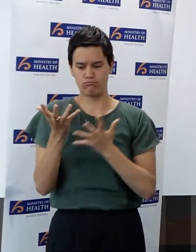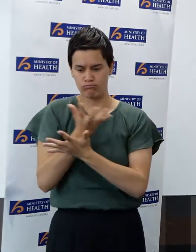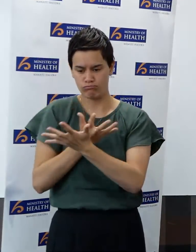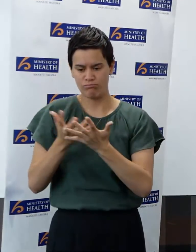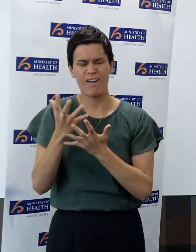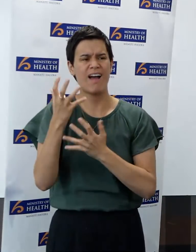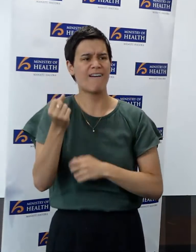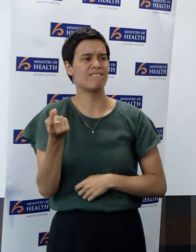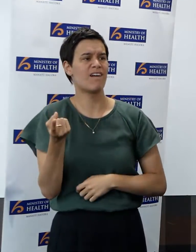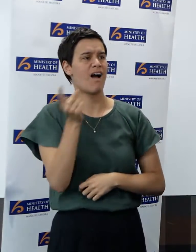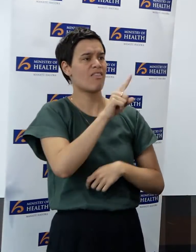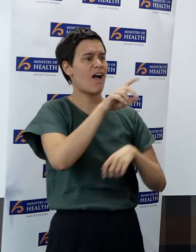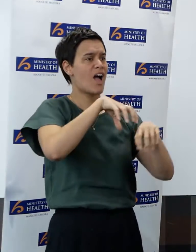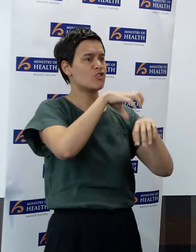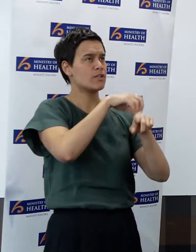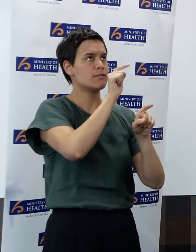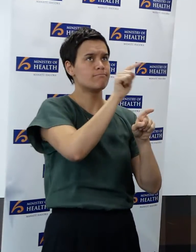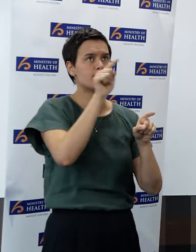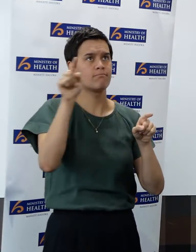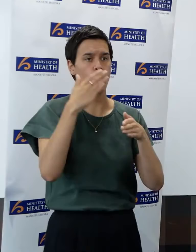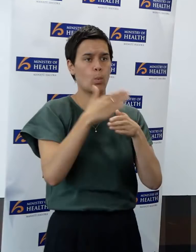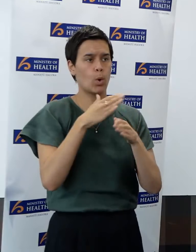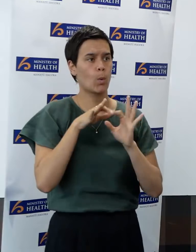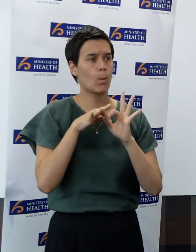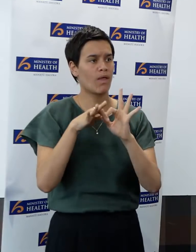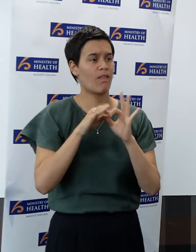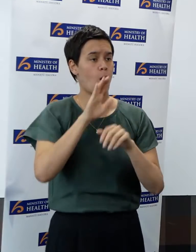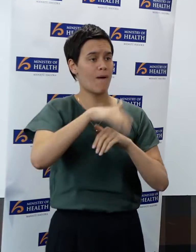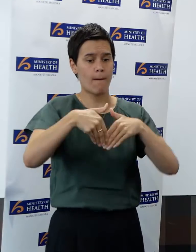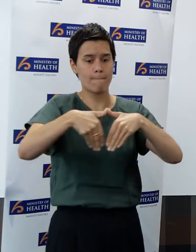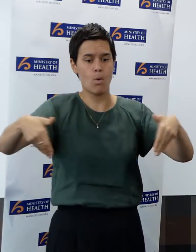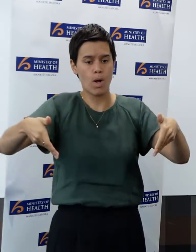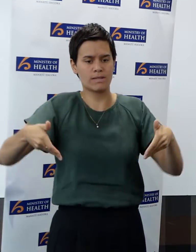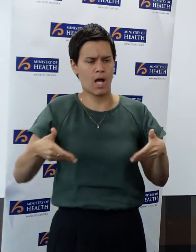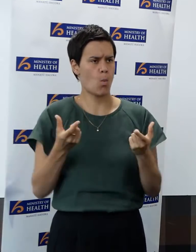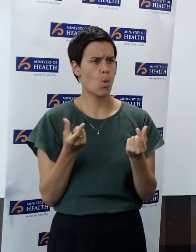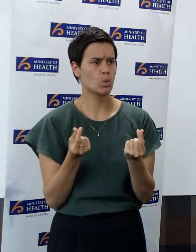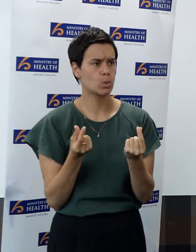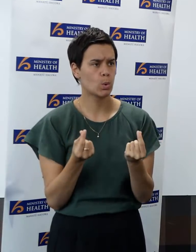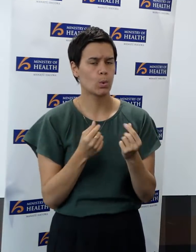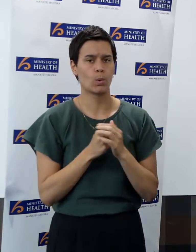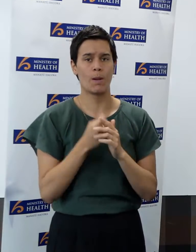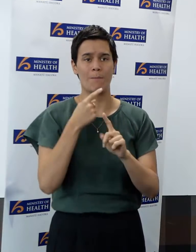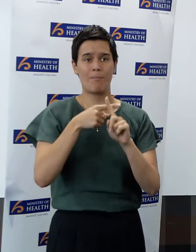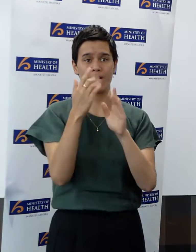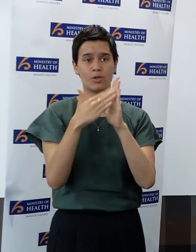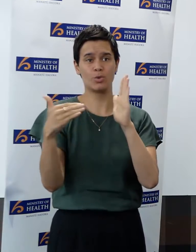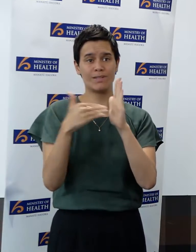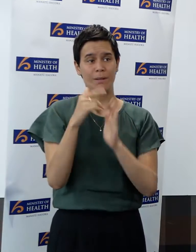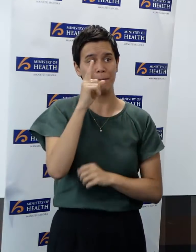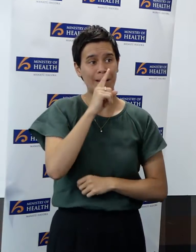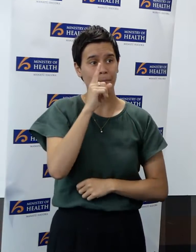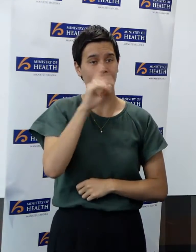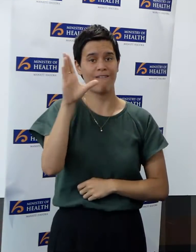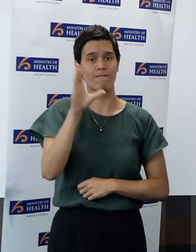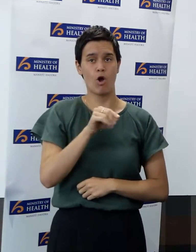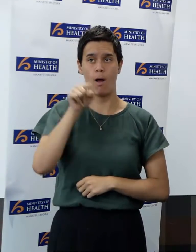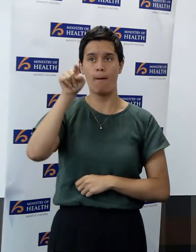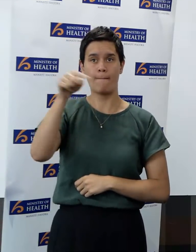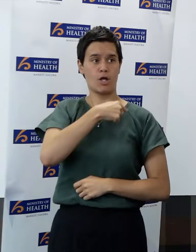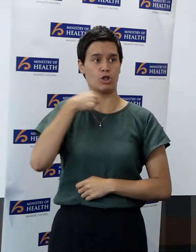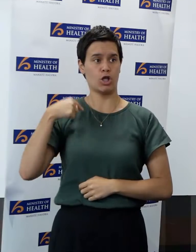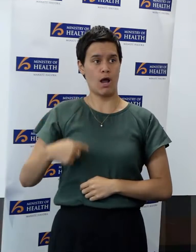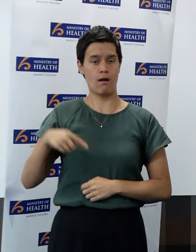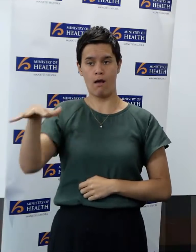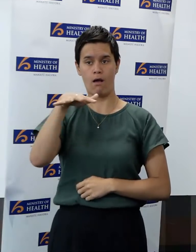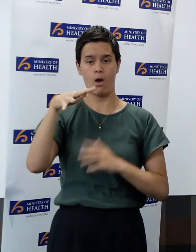border measures, on the planning for repatriating New Zealanders out of Wuhan,